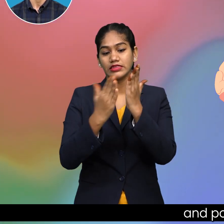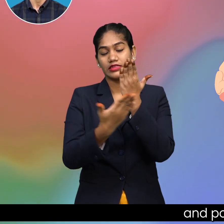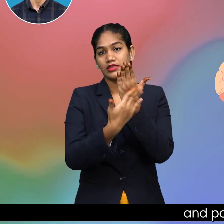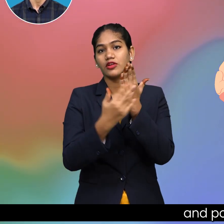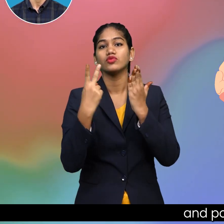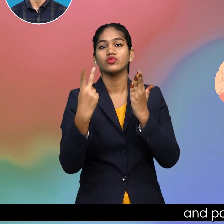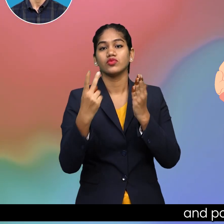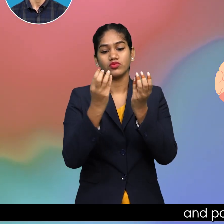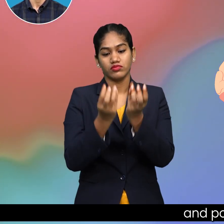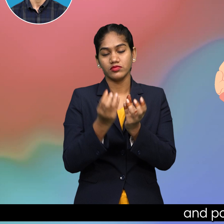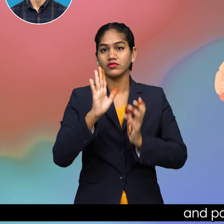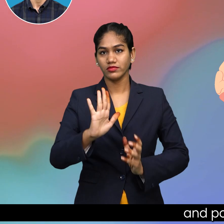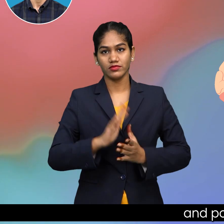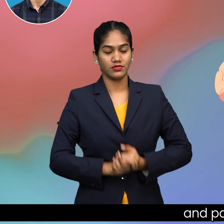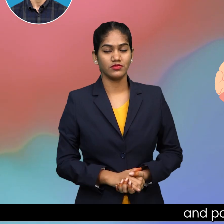lobes.